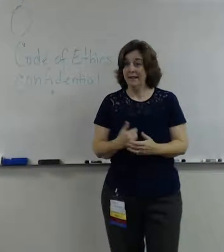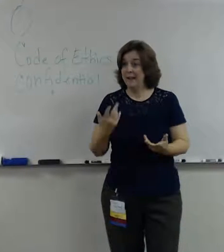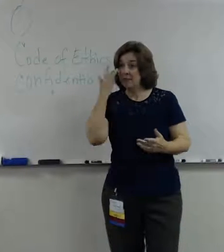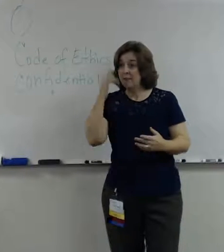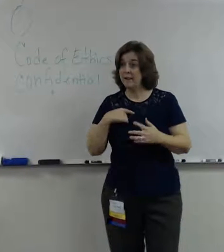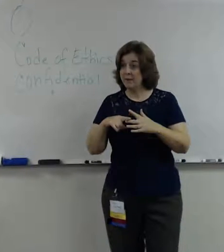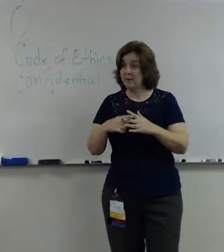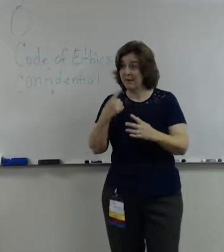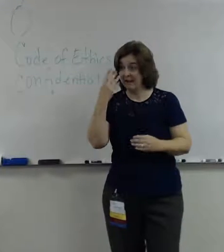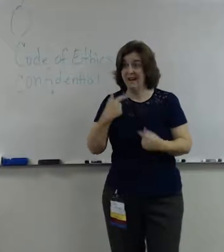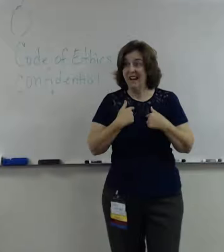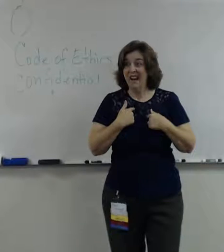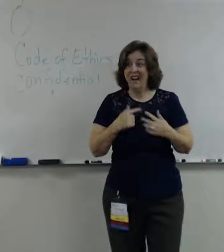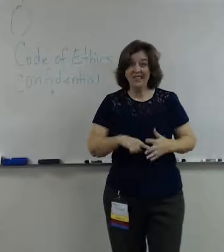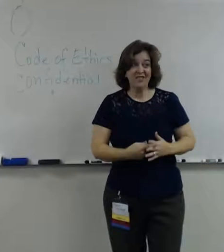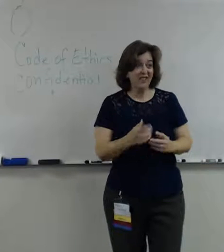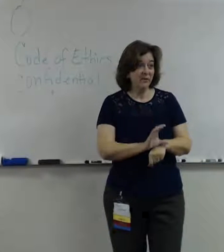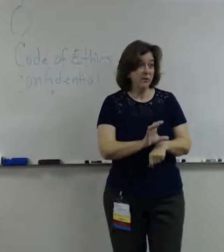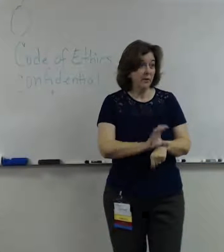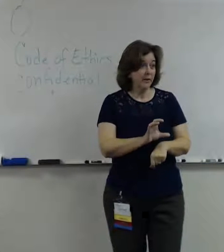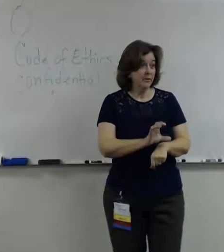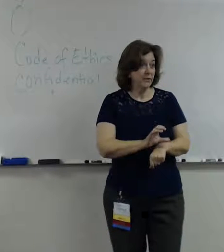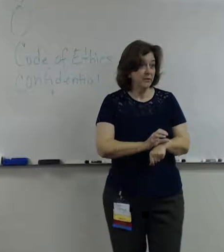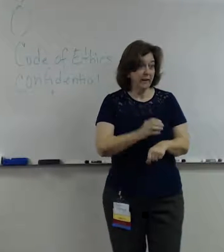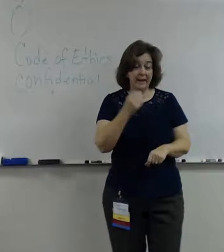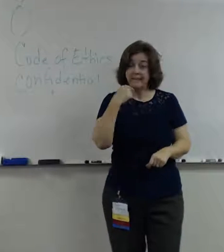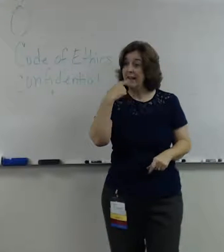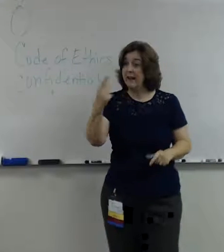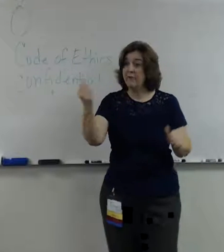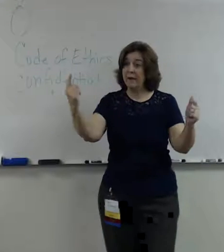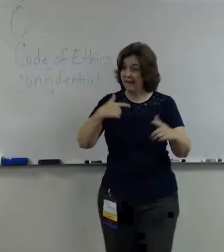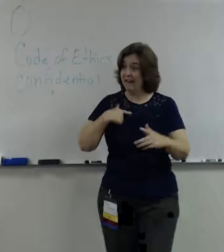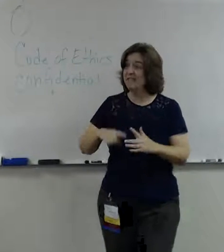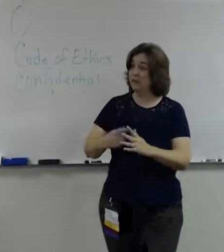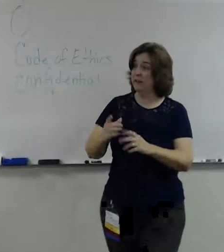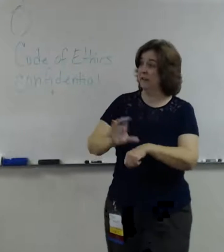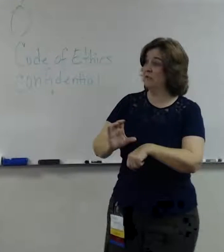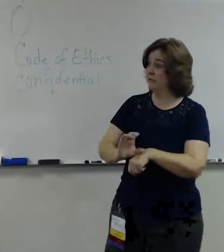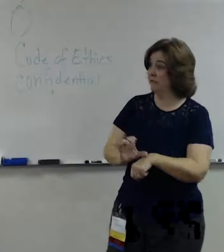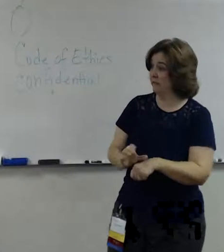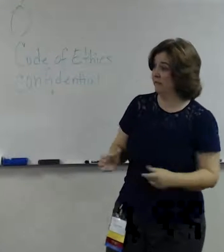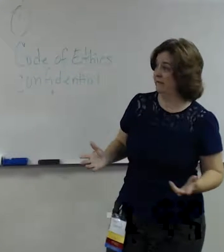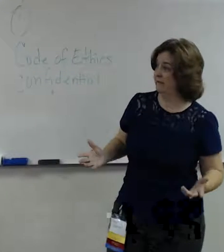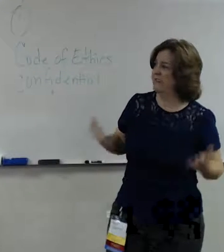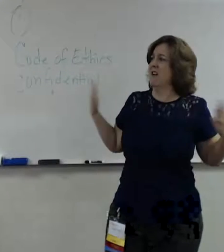That's why I started by saying, I started in church. And I tell everybody, I started in church.